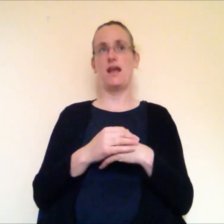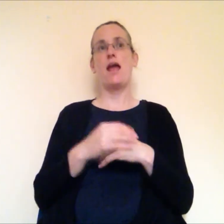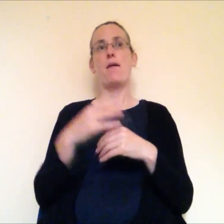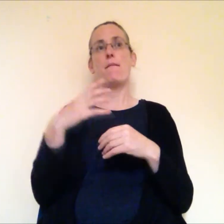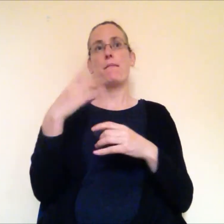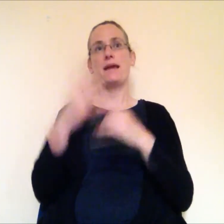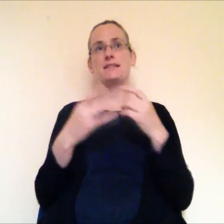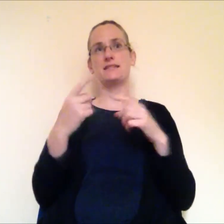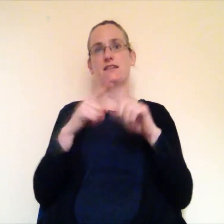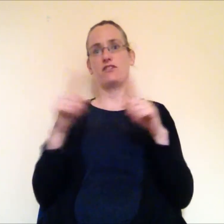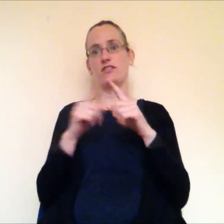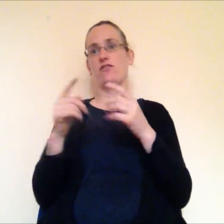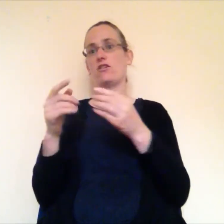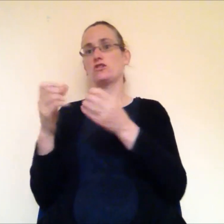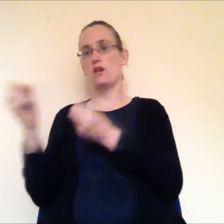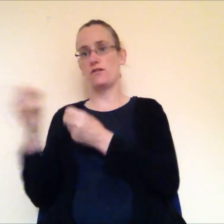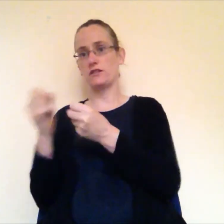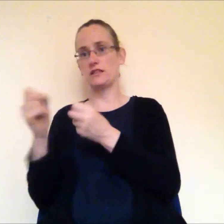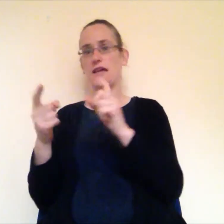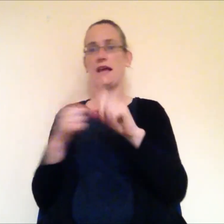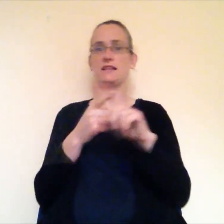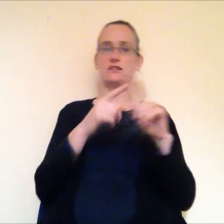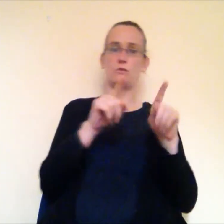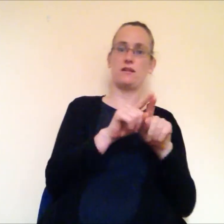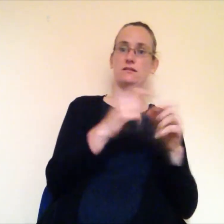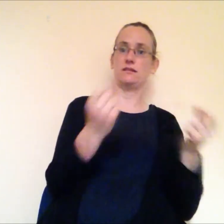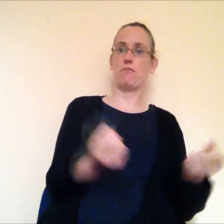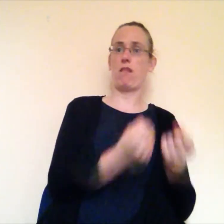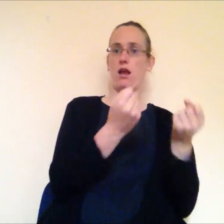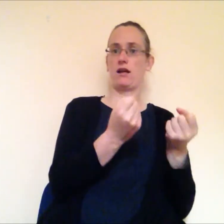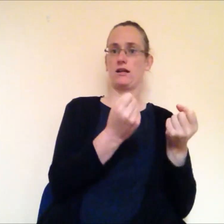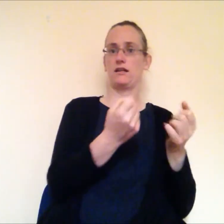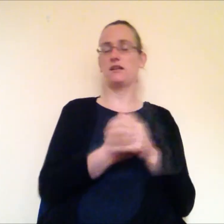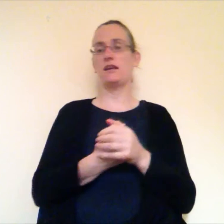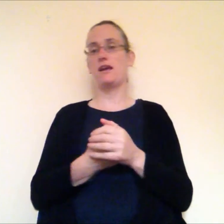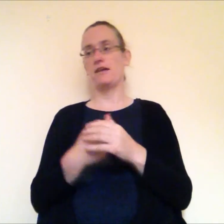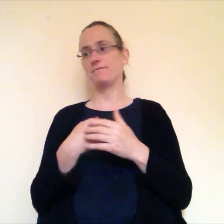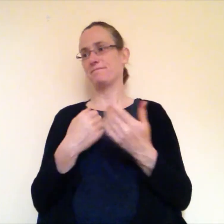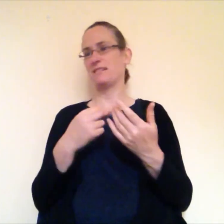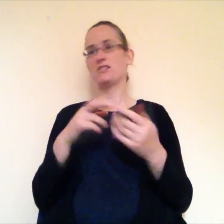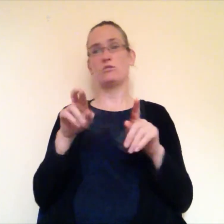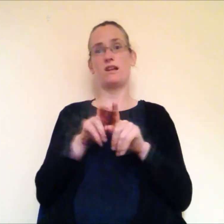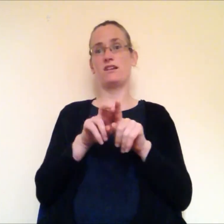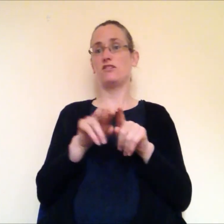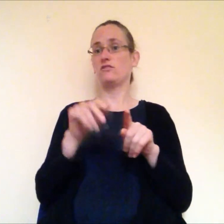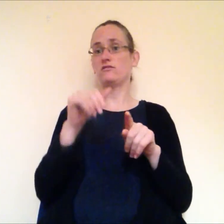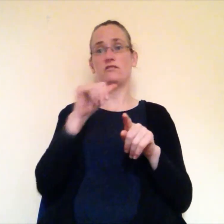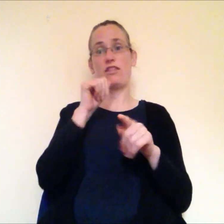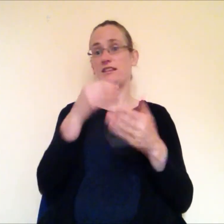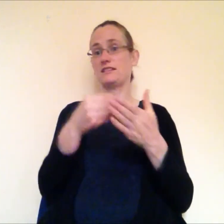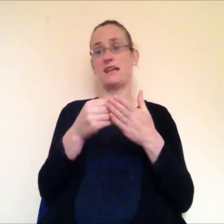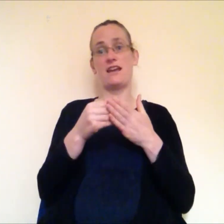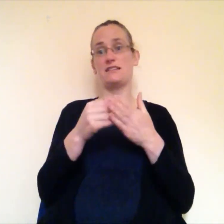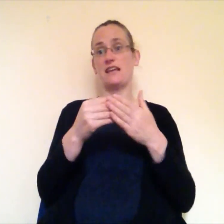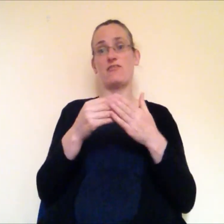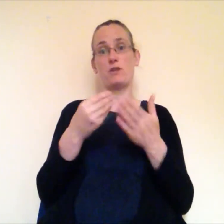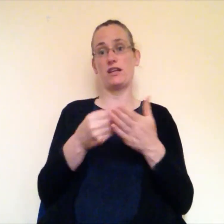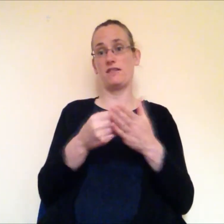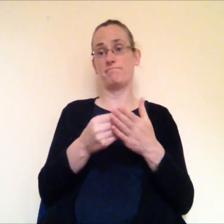a symbolic difference. And, like, to be honest, Patricia, there's a classic false economy in a lot of the arguments that are going around, because, you know, the government